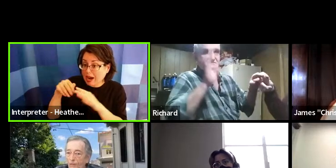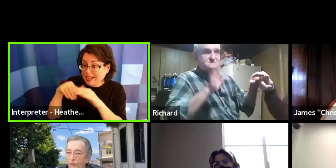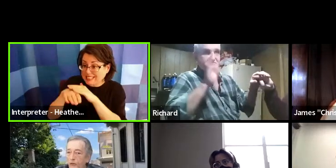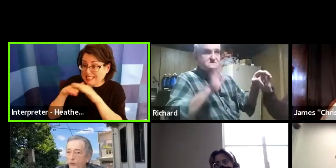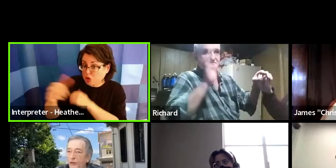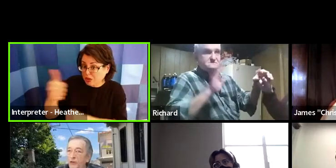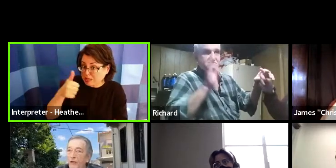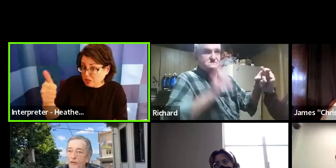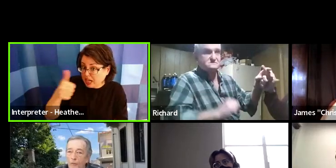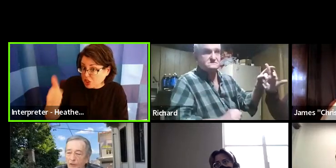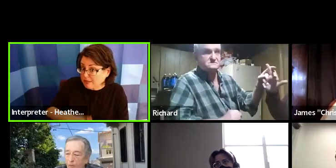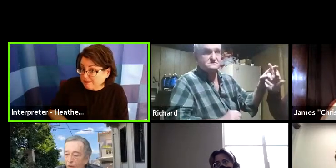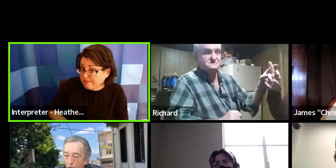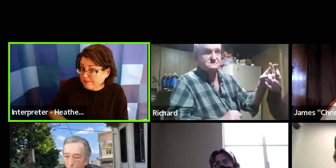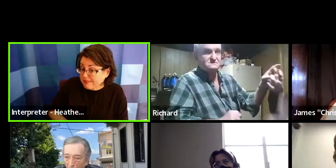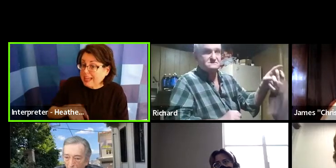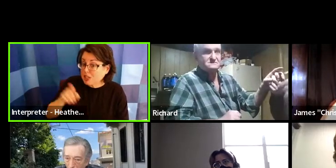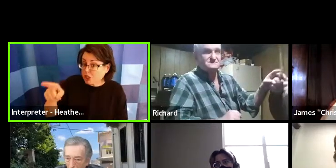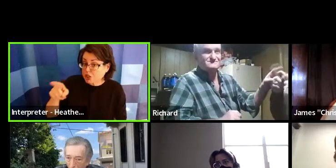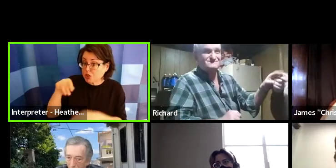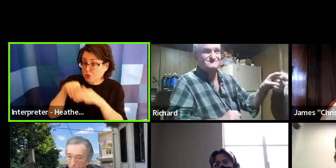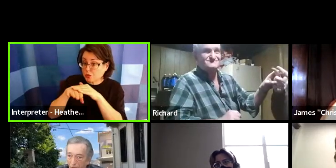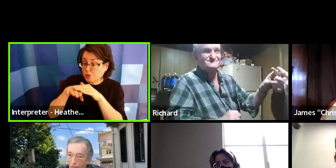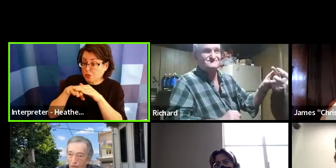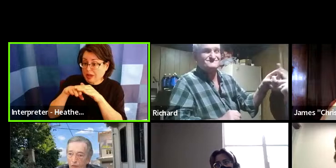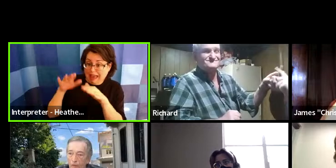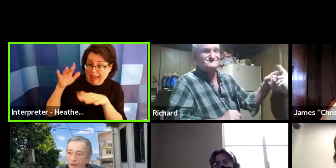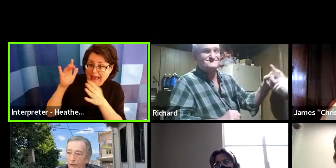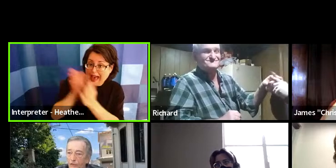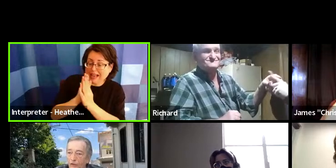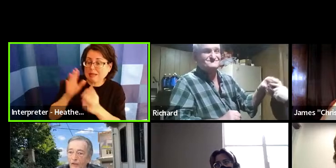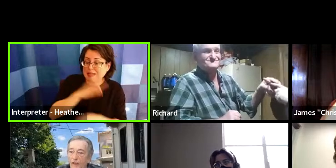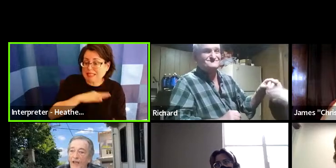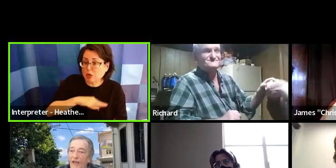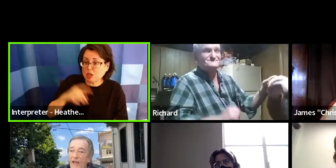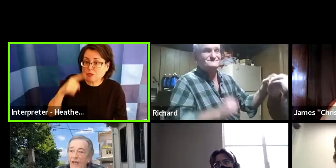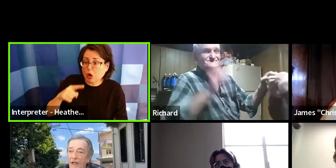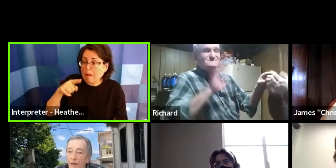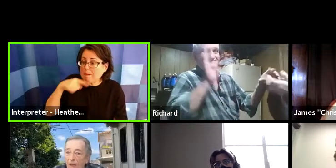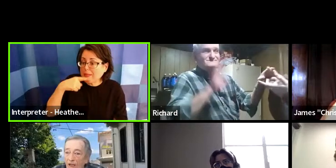Transportation? Did you reach out to Pittsburghers for Public Transit? Did you reach out to